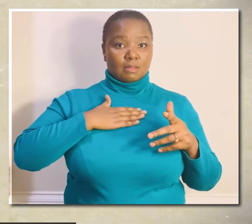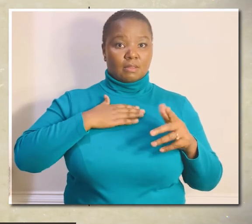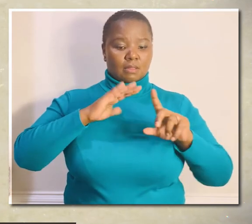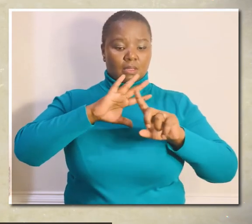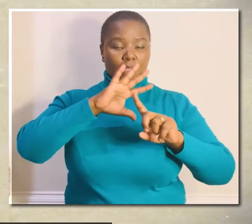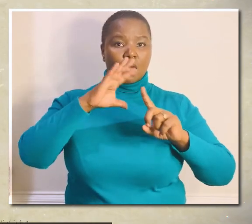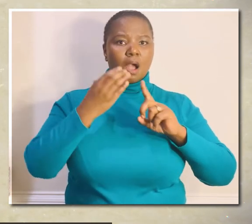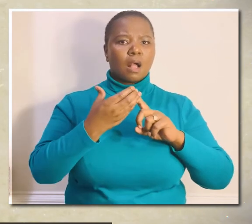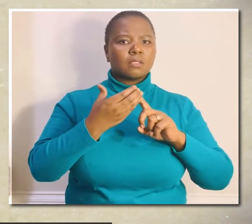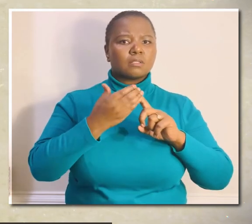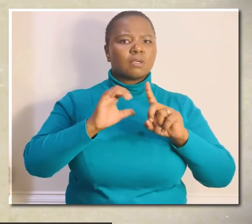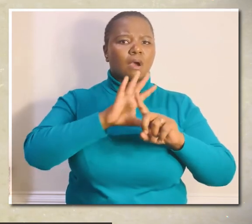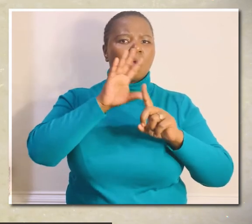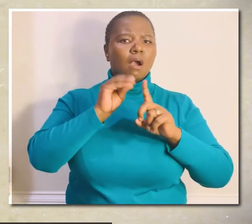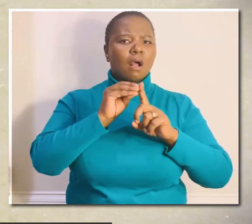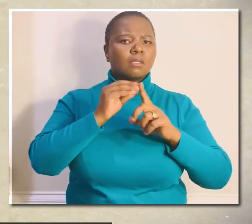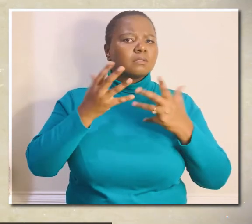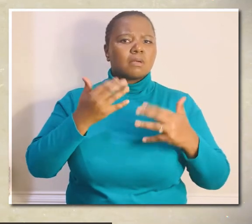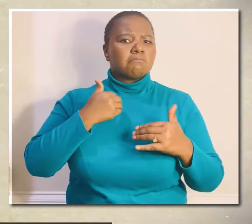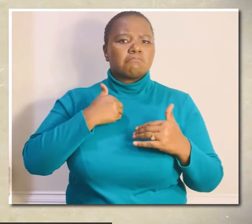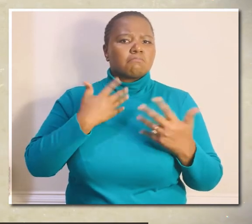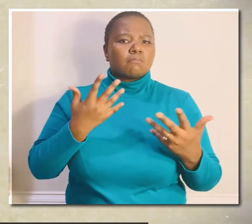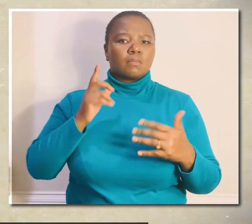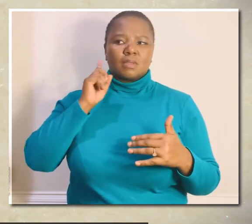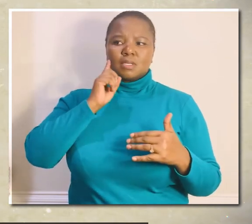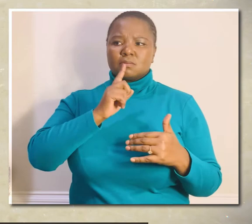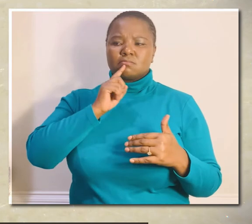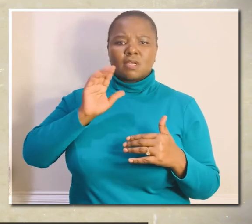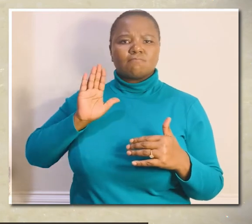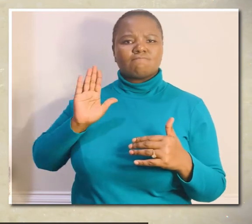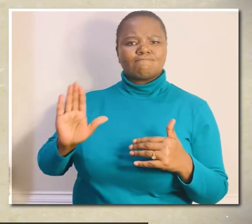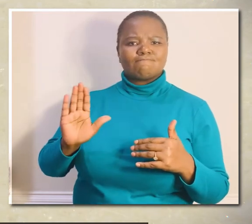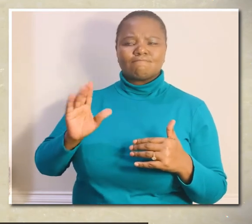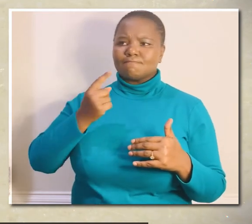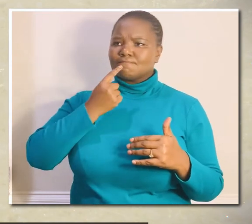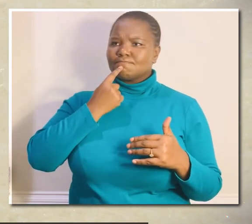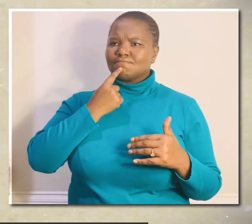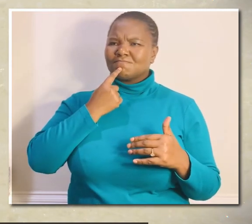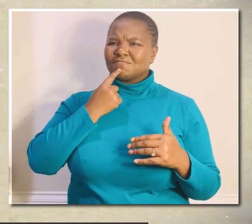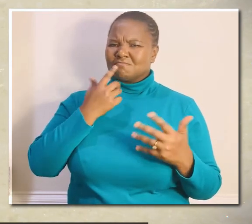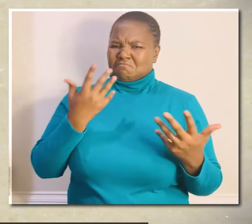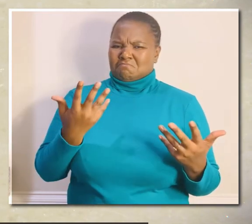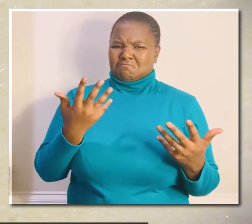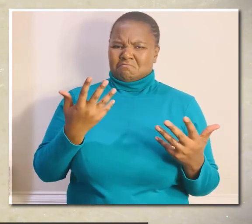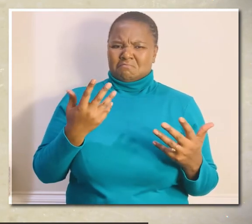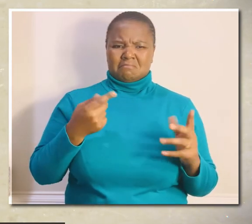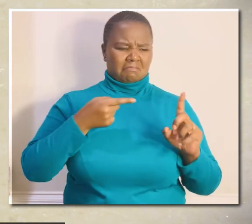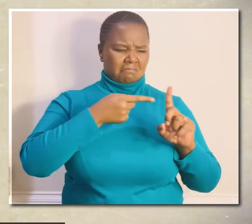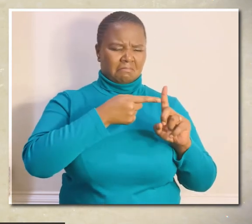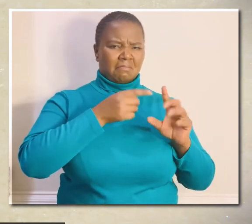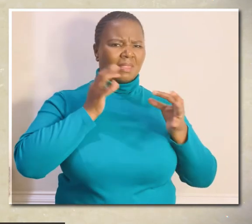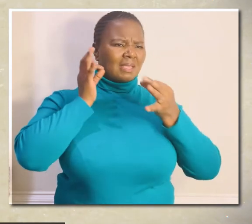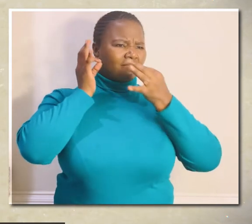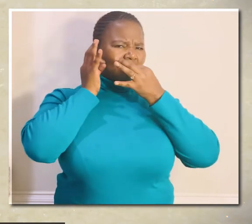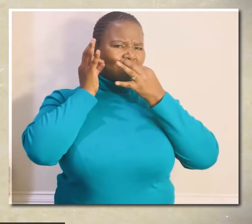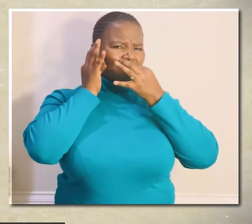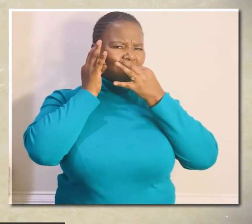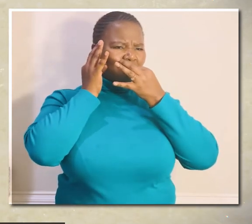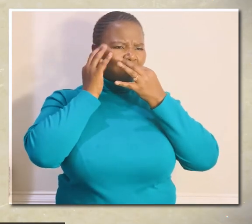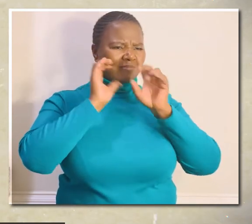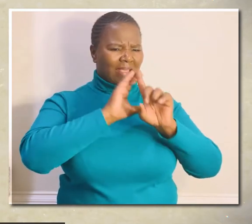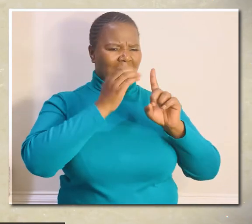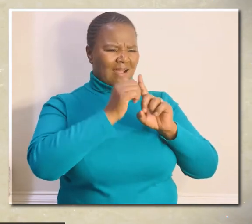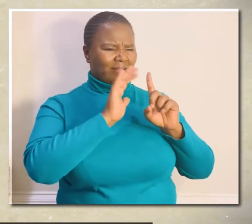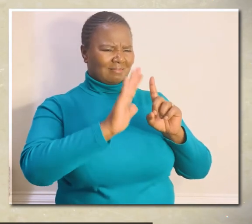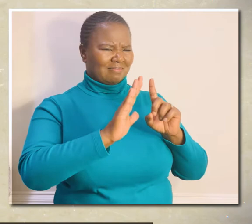Now, somebody would say, well, how on earth is that possible? Well, how is it possible that someone who can hear can be culturally